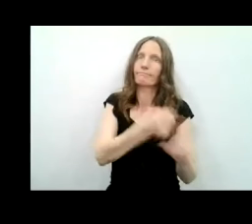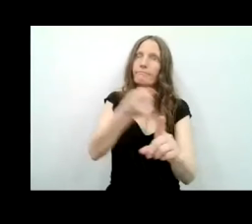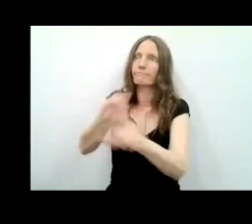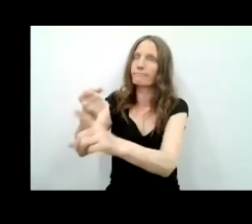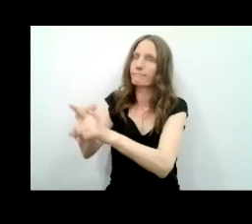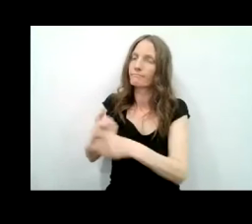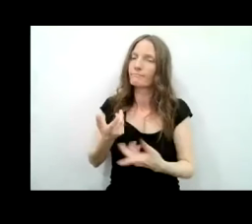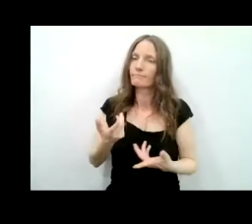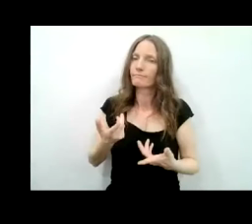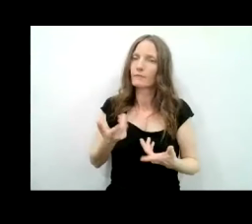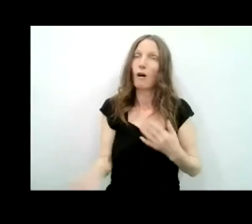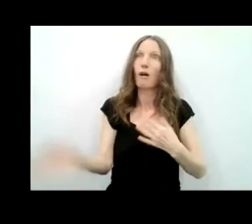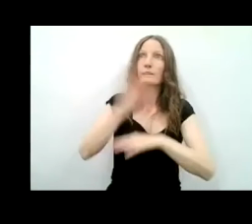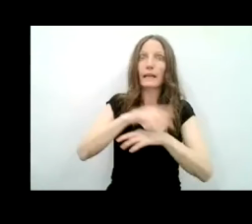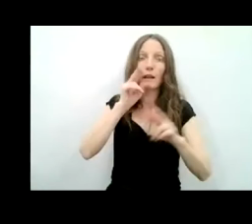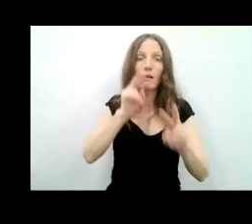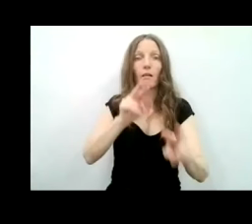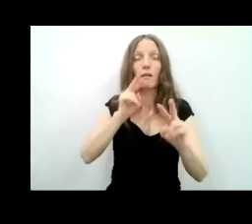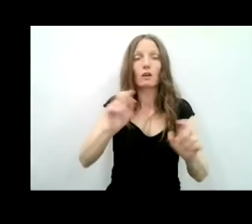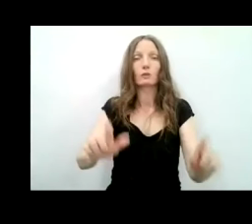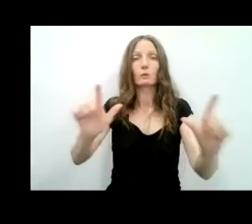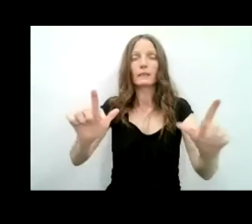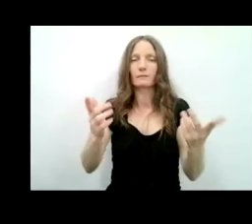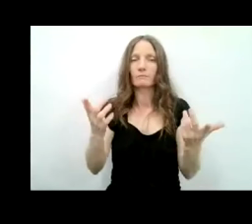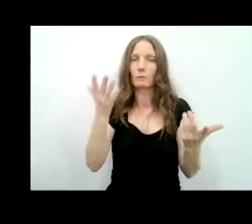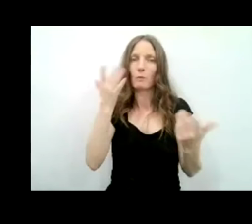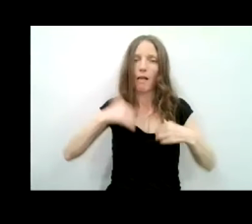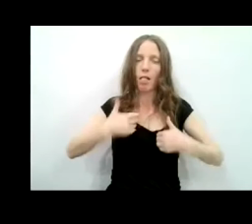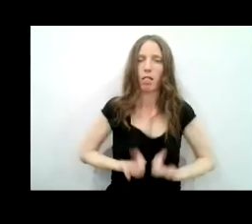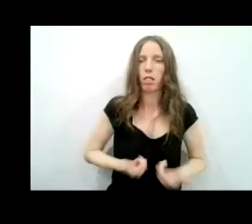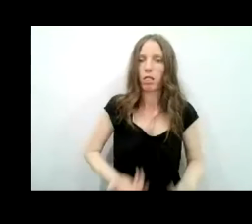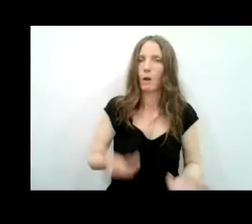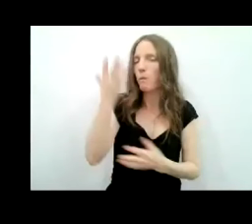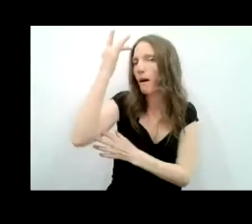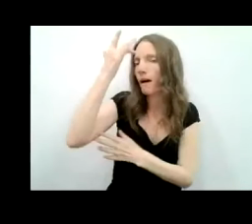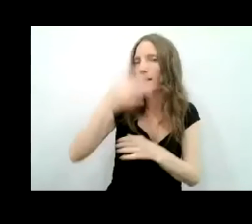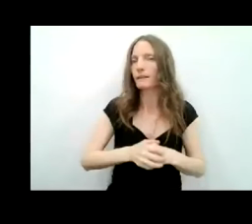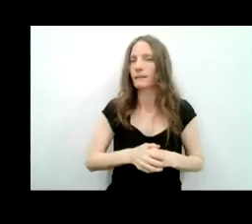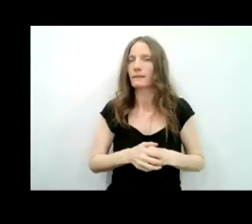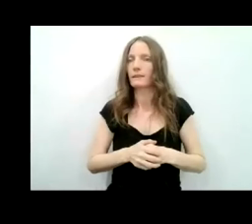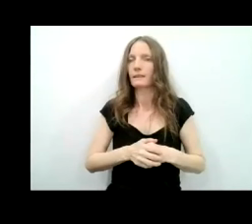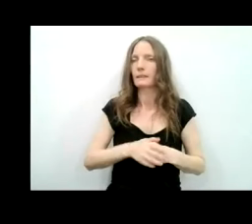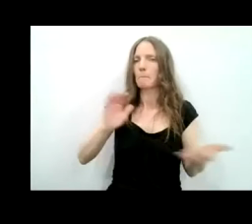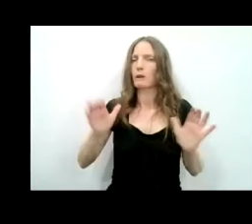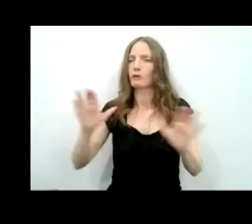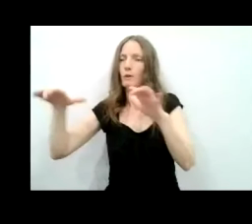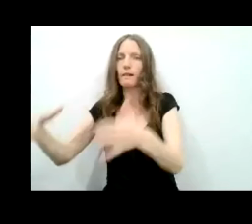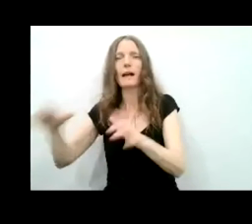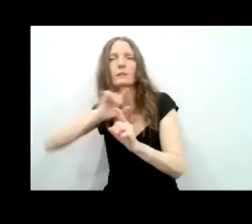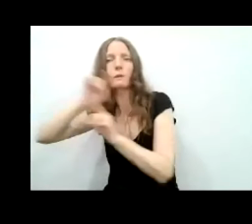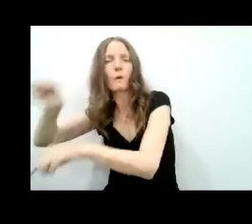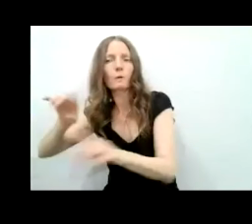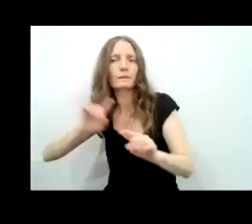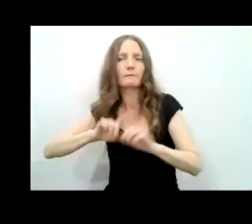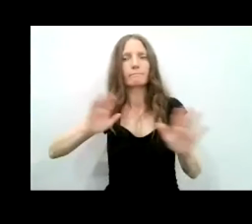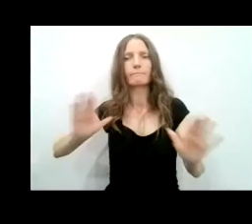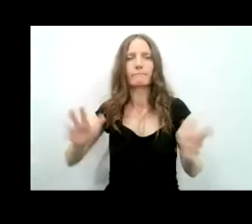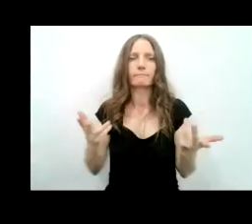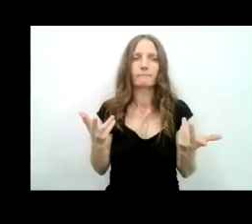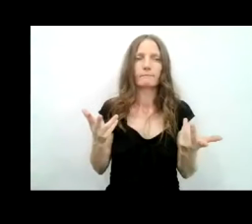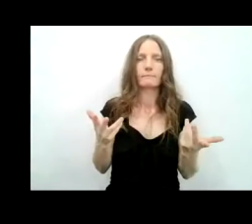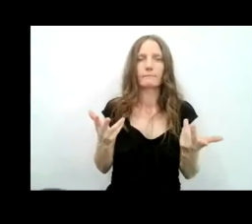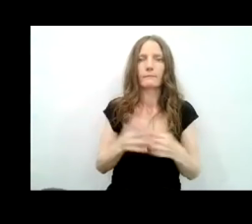staring at a screen versus sort of being all together within a classroom? What's the best way to structure these remote workshops